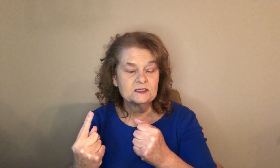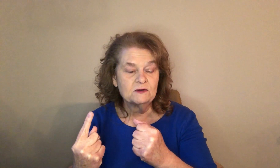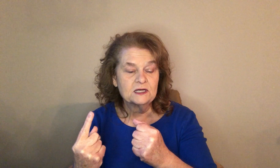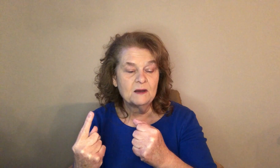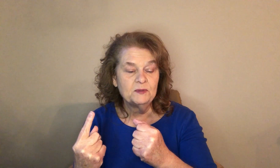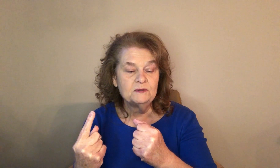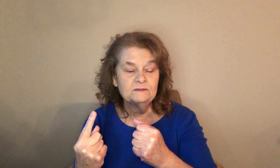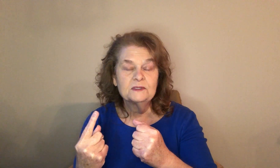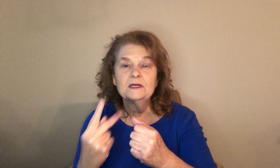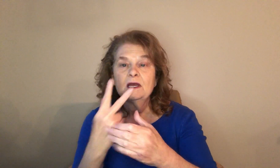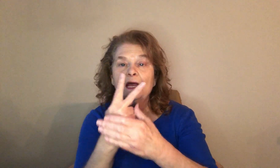a couple.